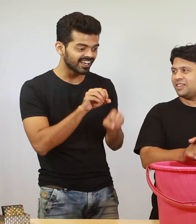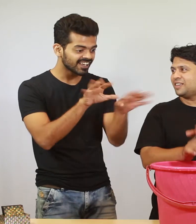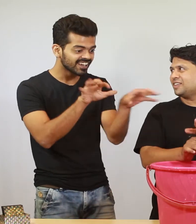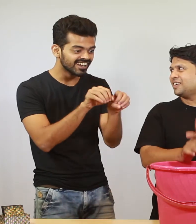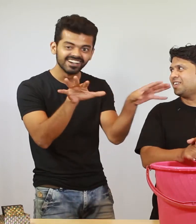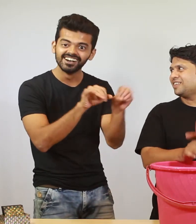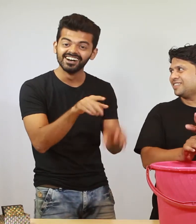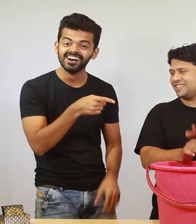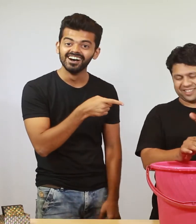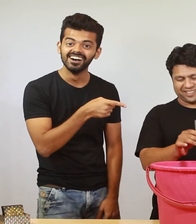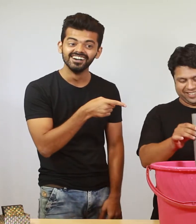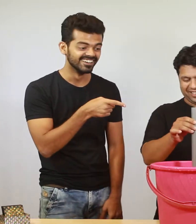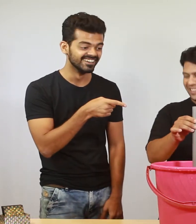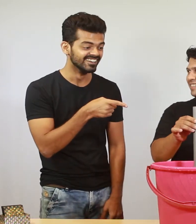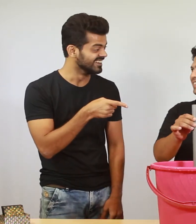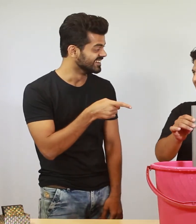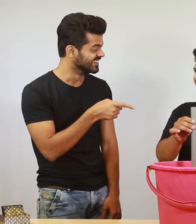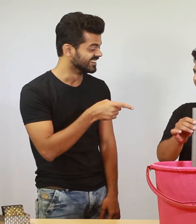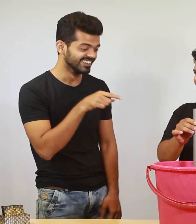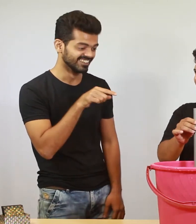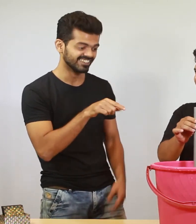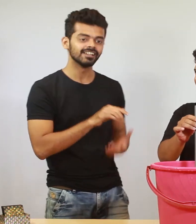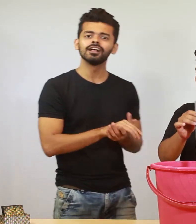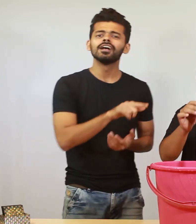Did you see that? Water is splashing out.